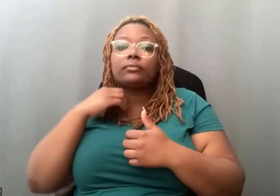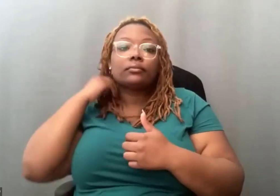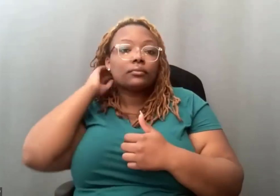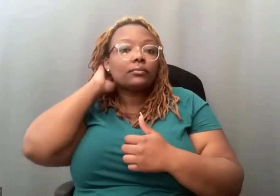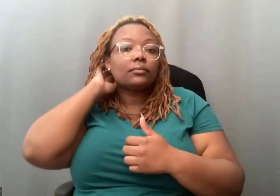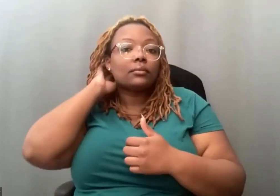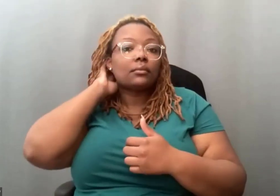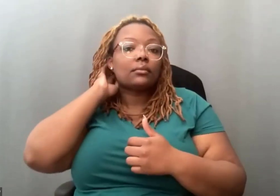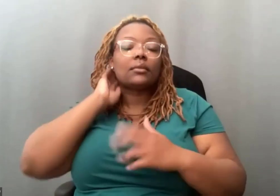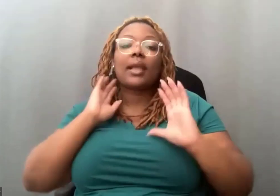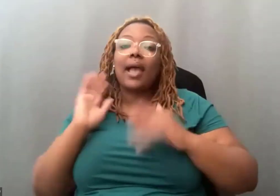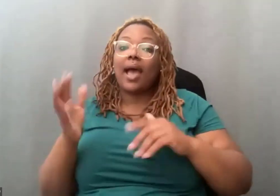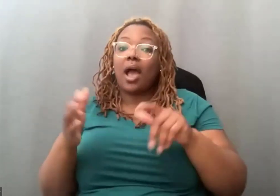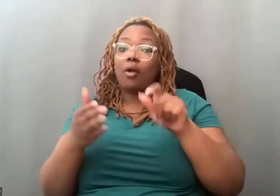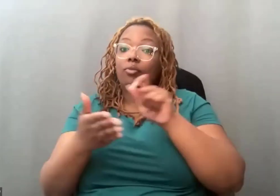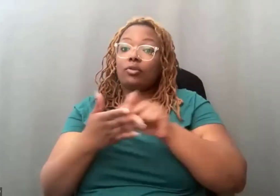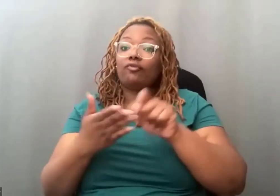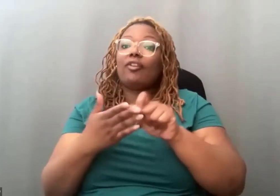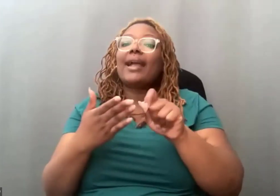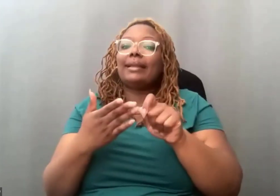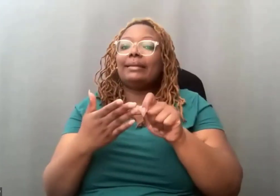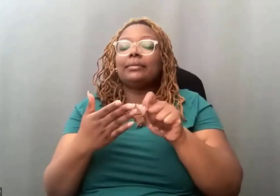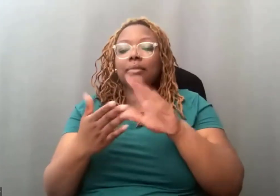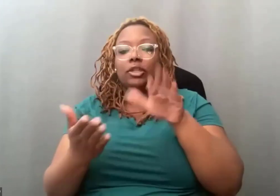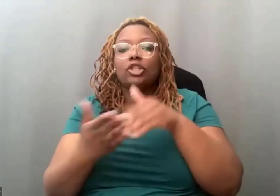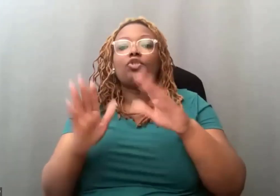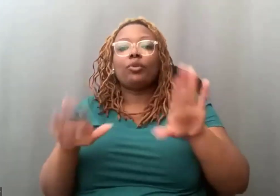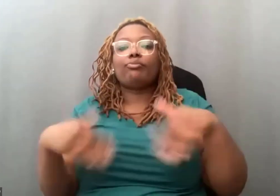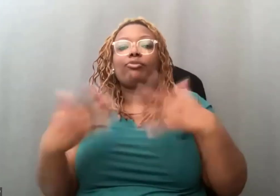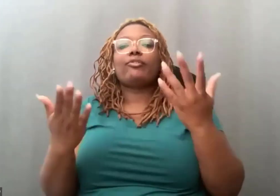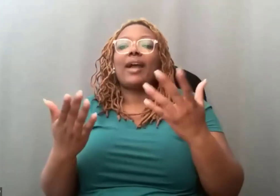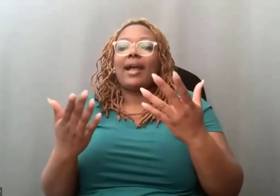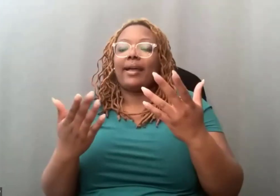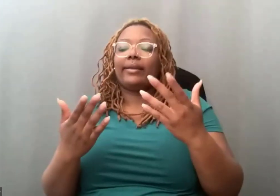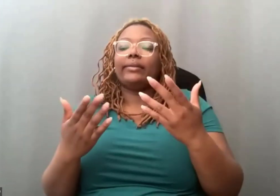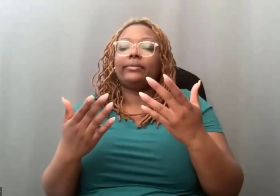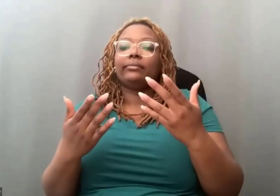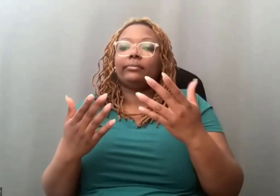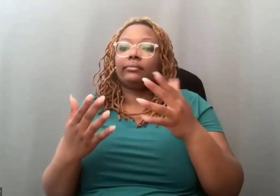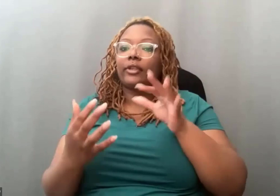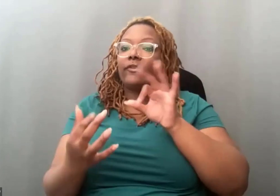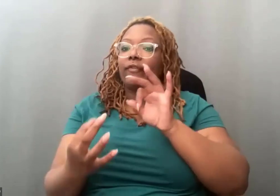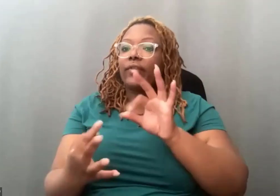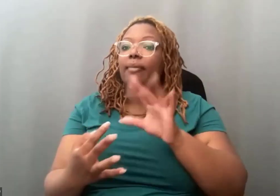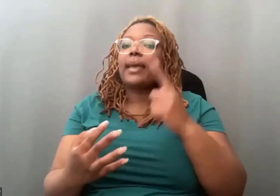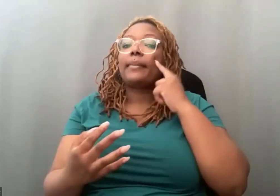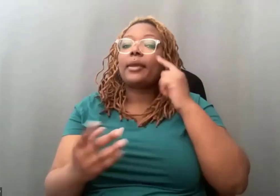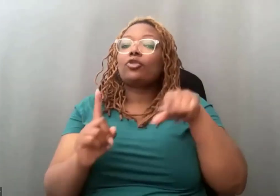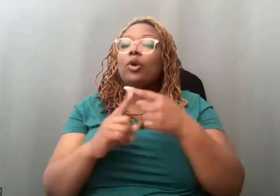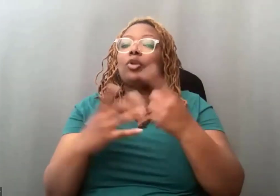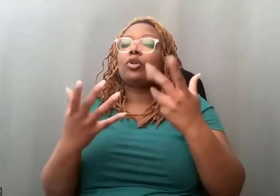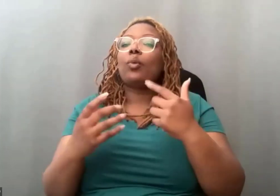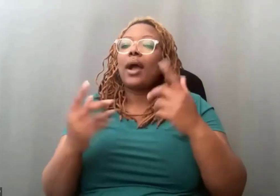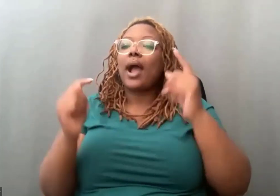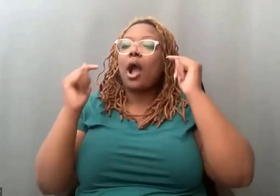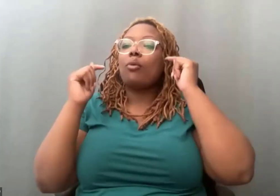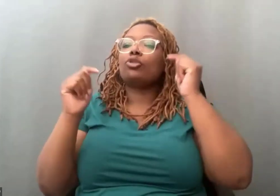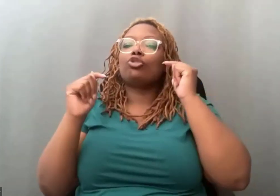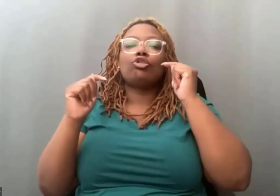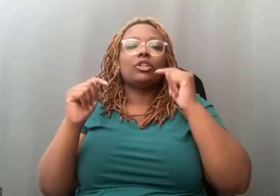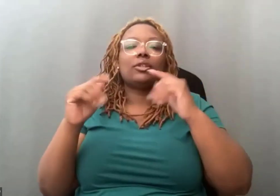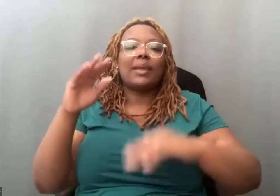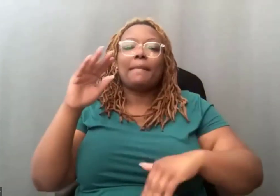our writing center with the asynchronous feedback that we provide. Because we only want our tutors to spend